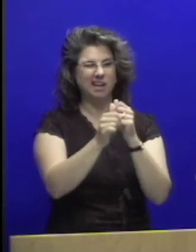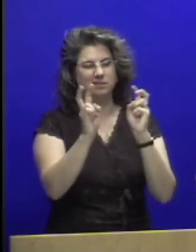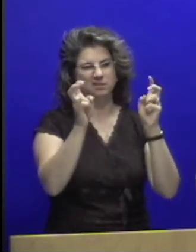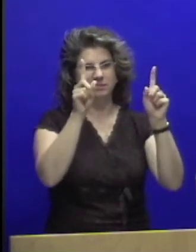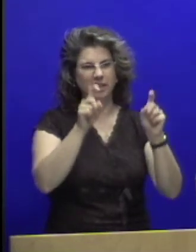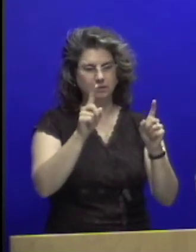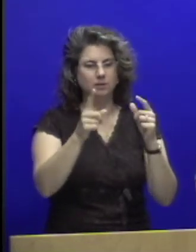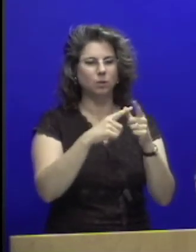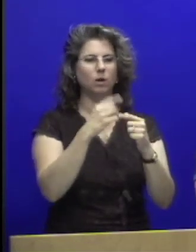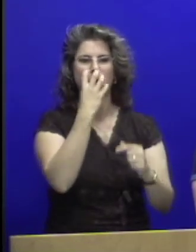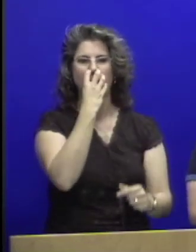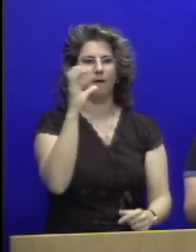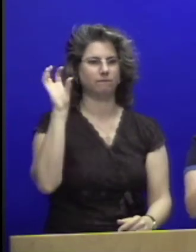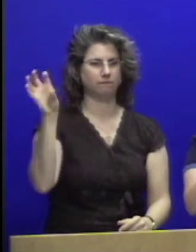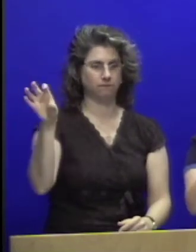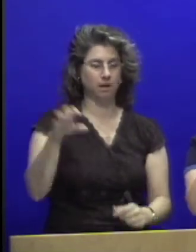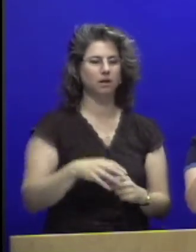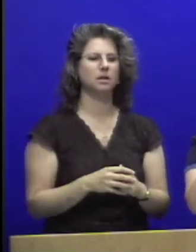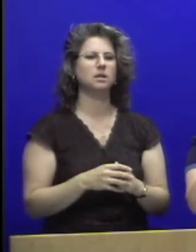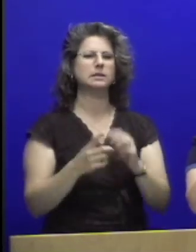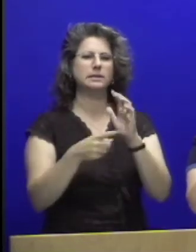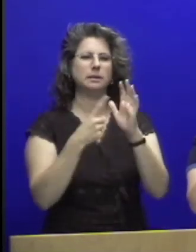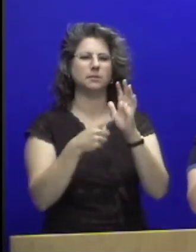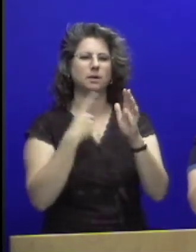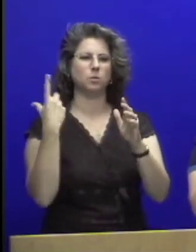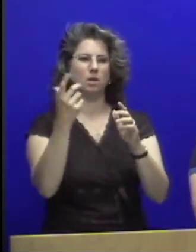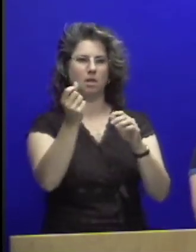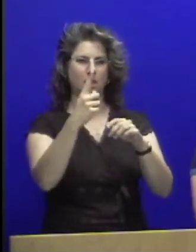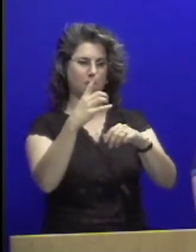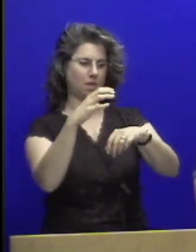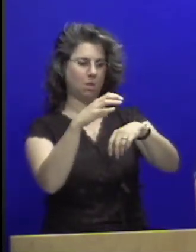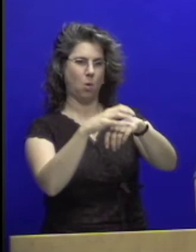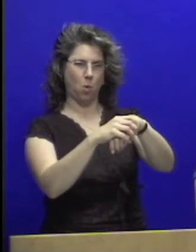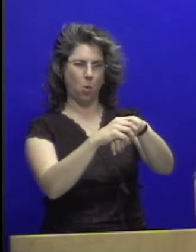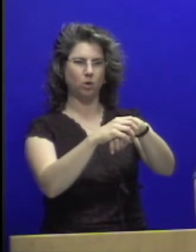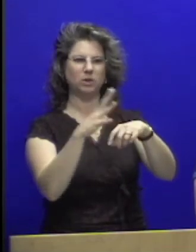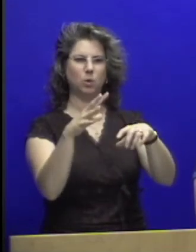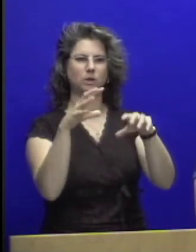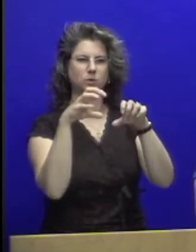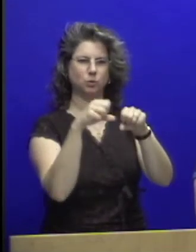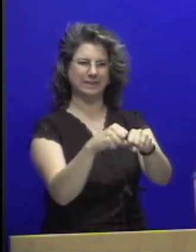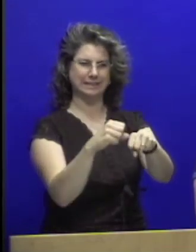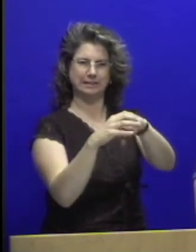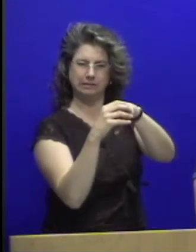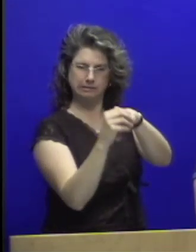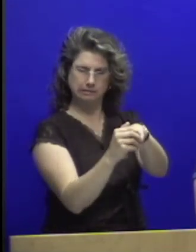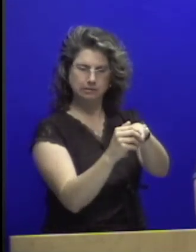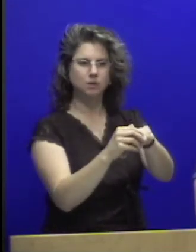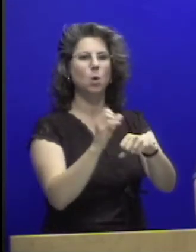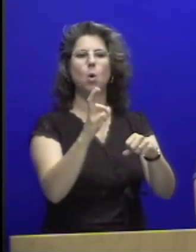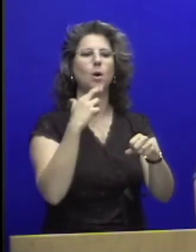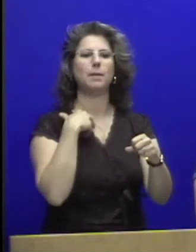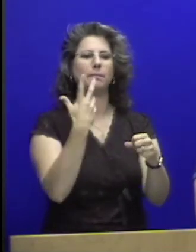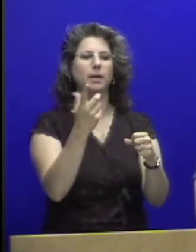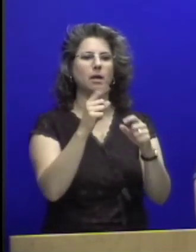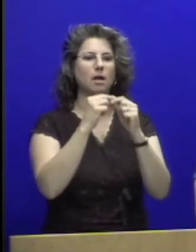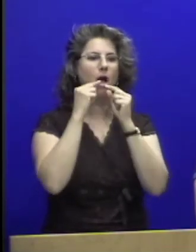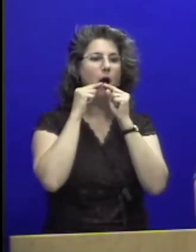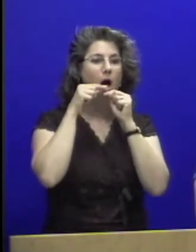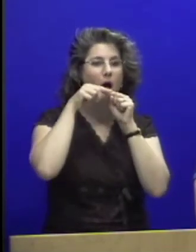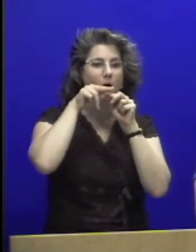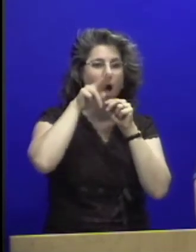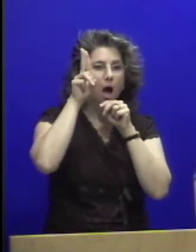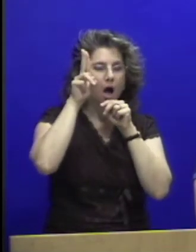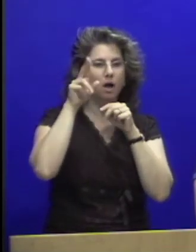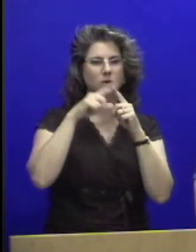They may hold your hand and ask you to squeeze their hand, or they may want you to open your mouth so they can